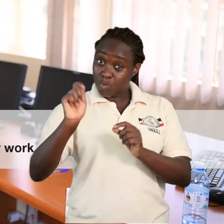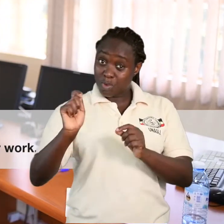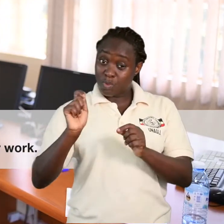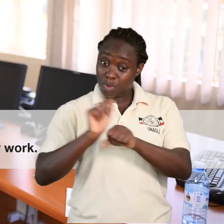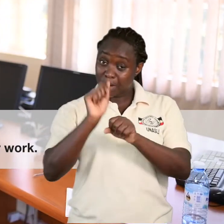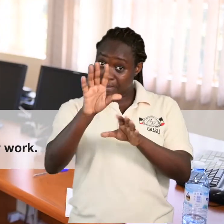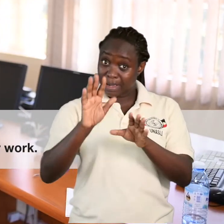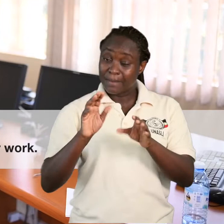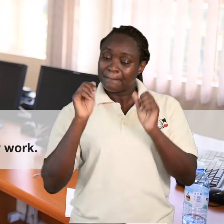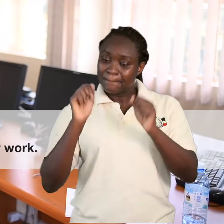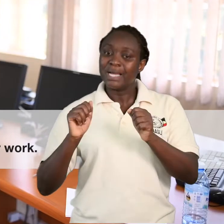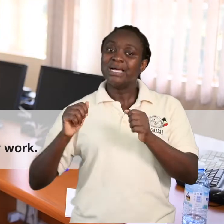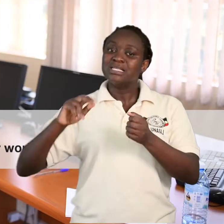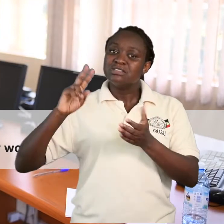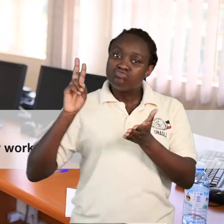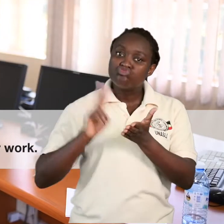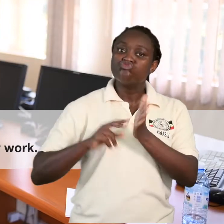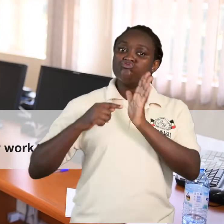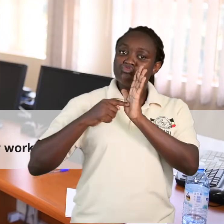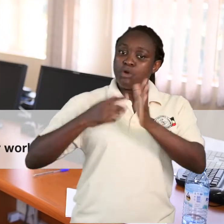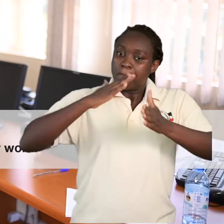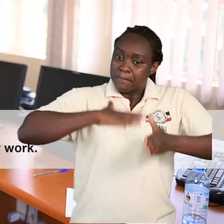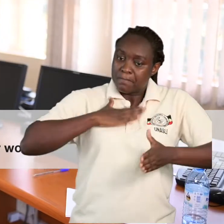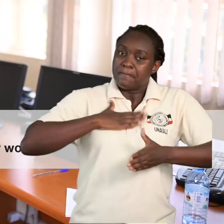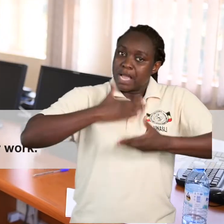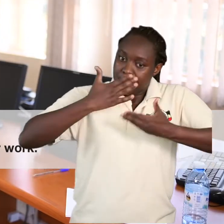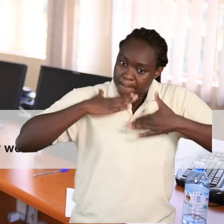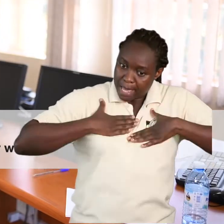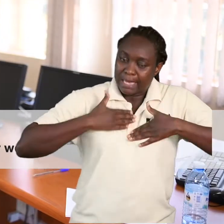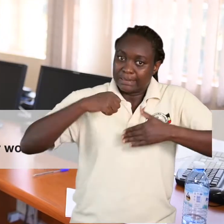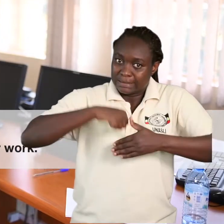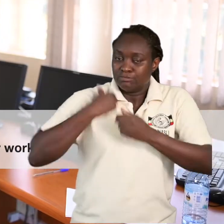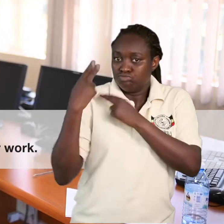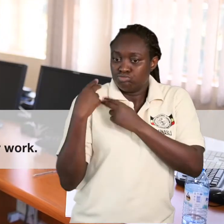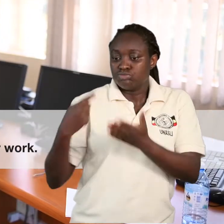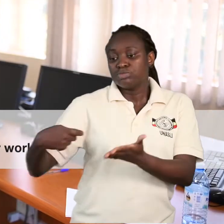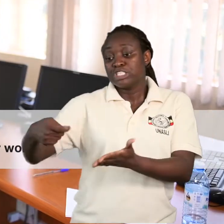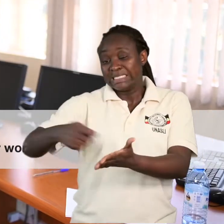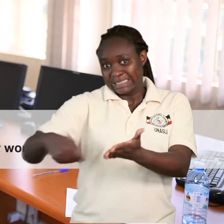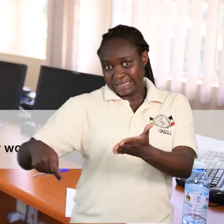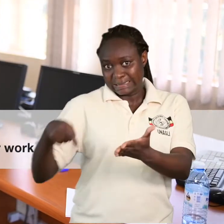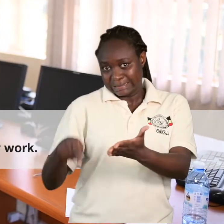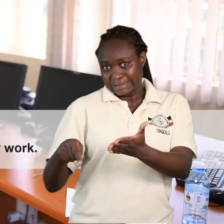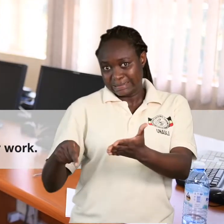sketches, which must be of your presentation.